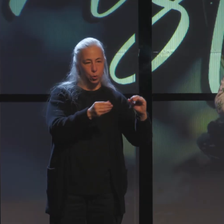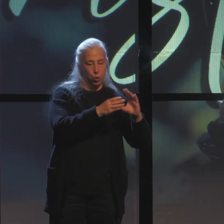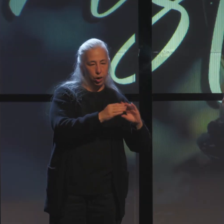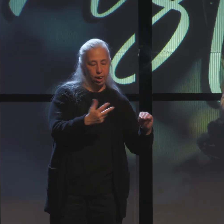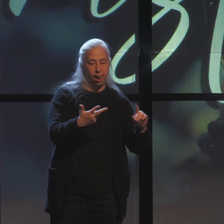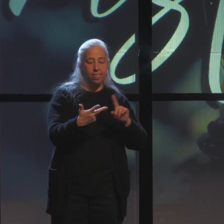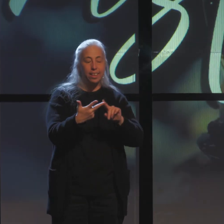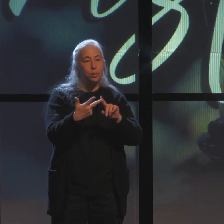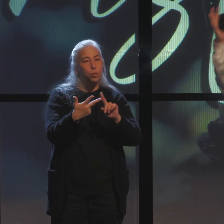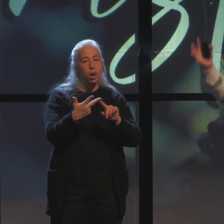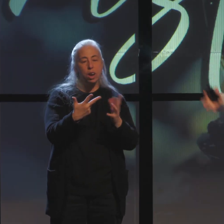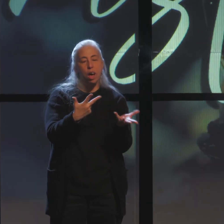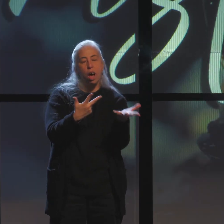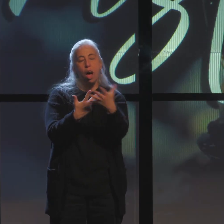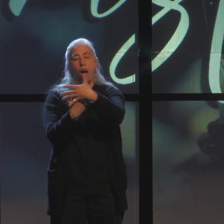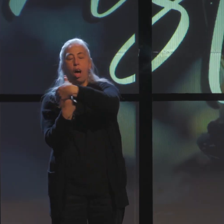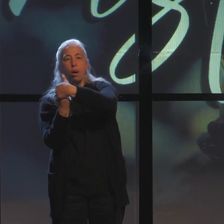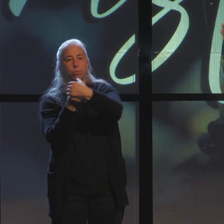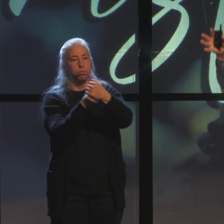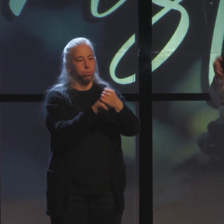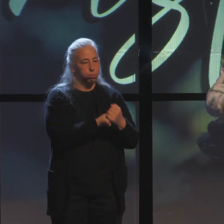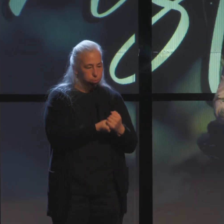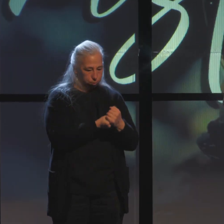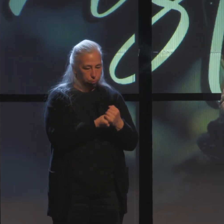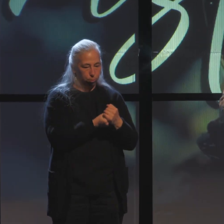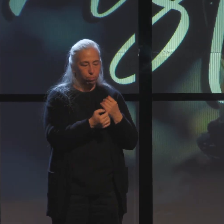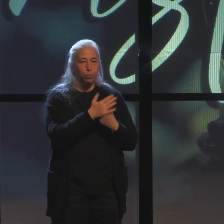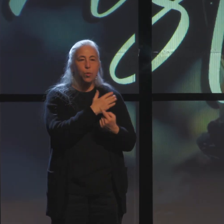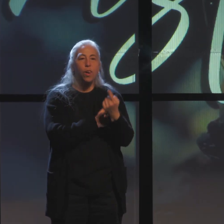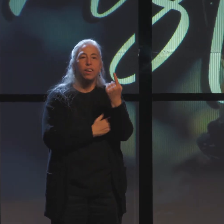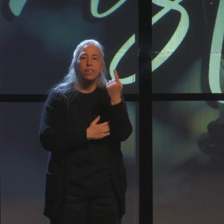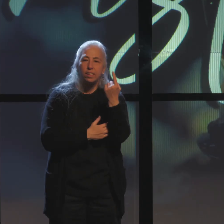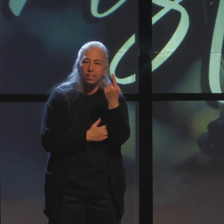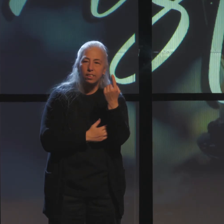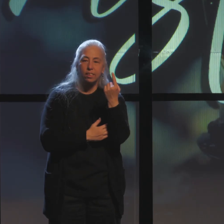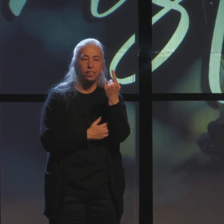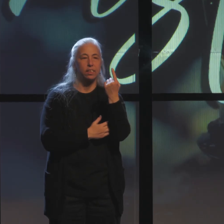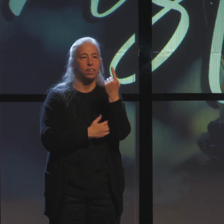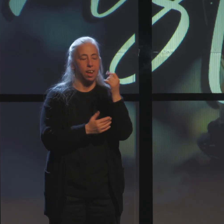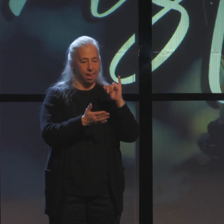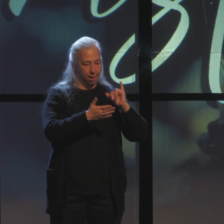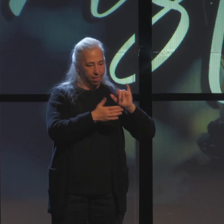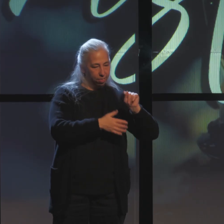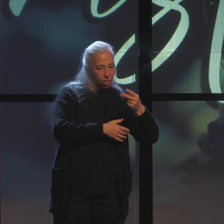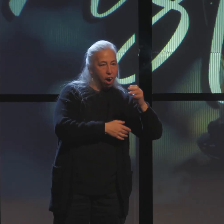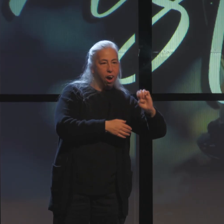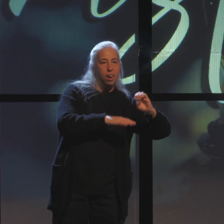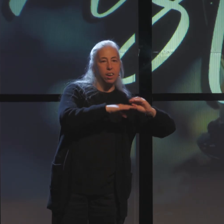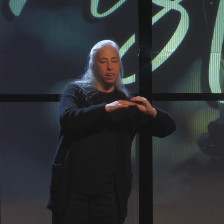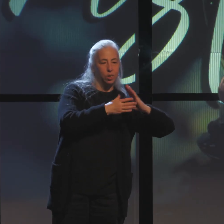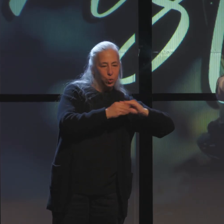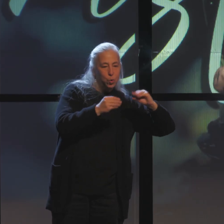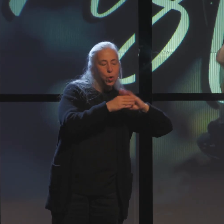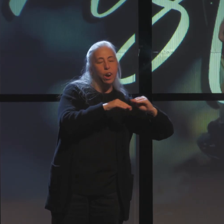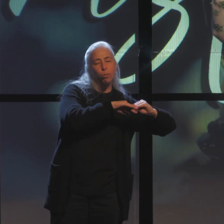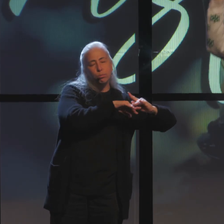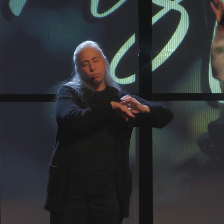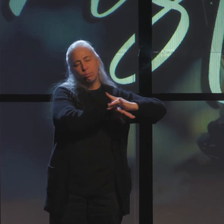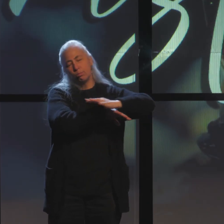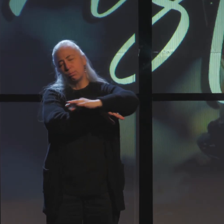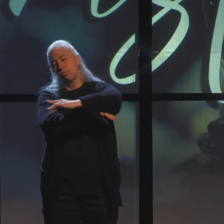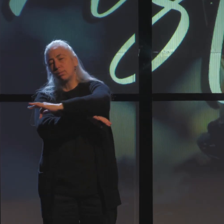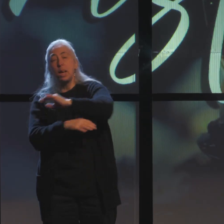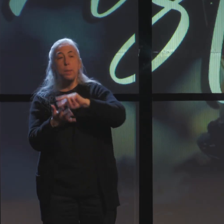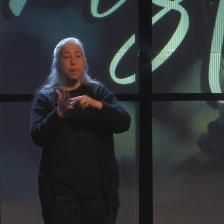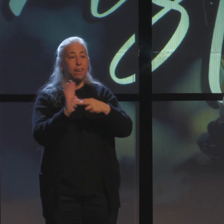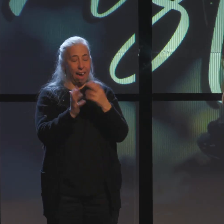everything together, holds all the other stories, gives meaning to all the others. Right? It's the story that we locate